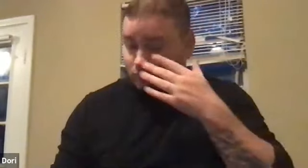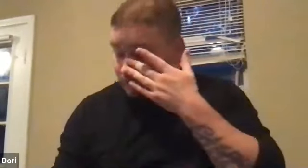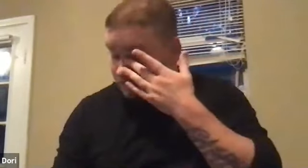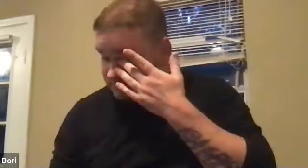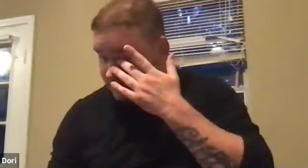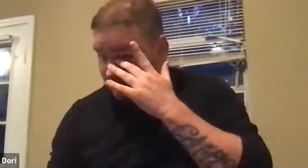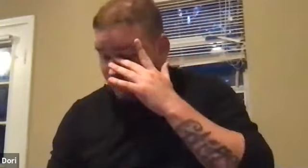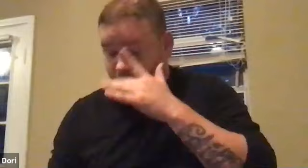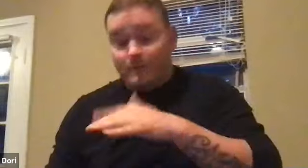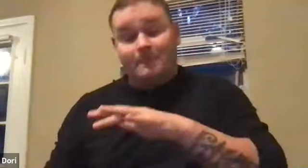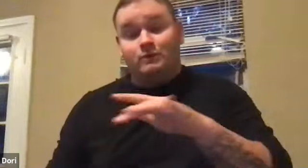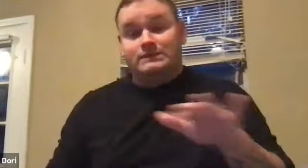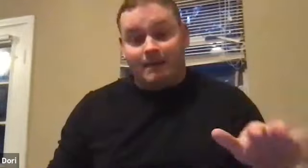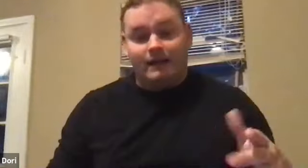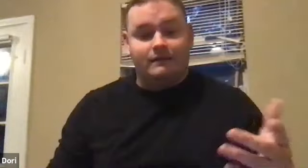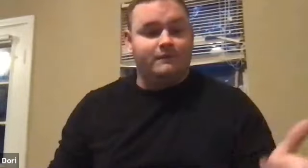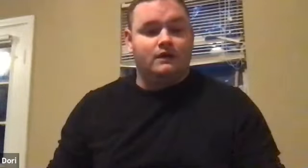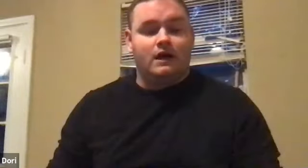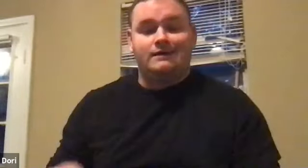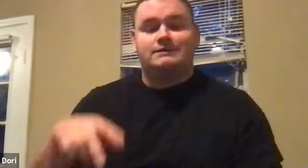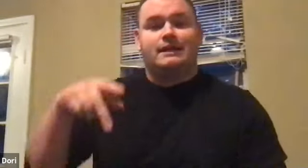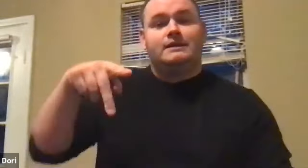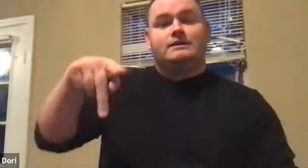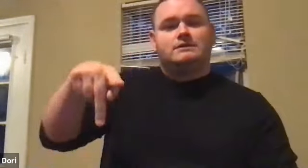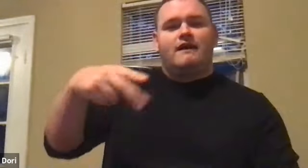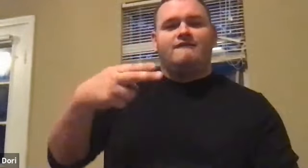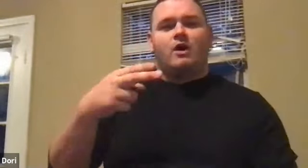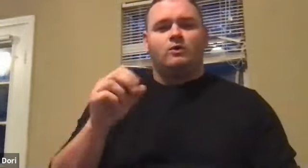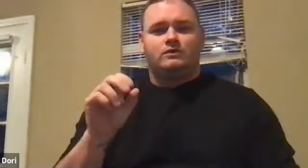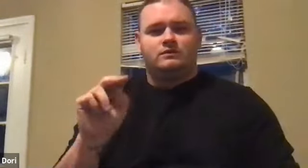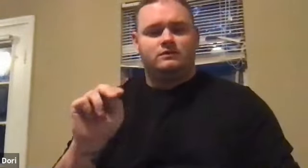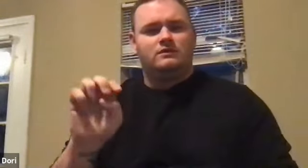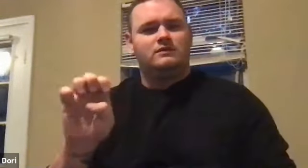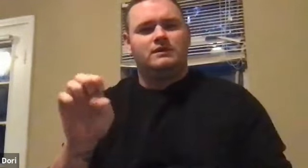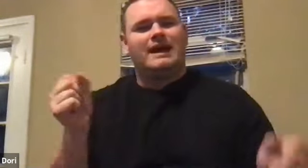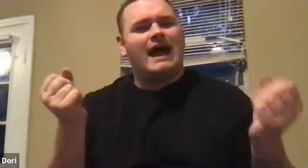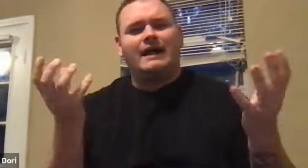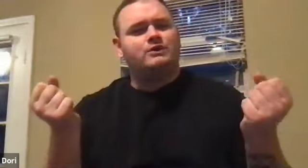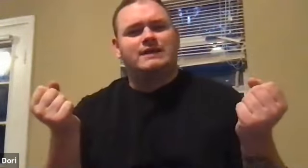want to know the sign of the word, you would spell it. I say phone. How do you sign